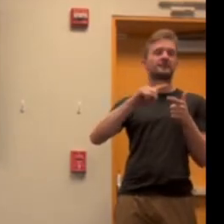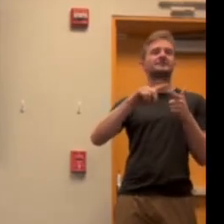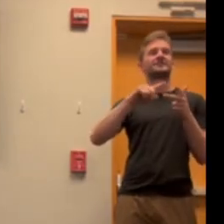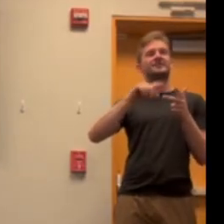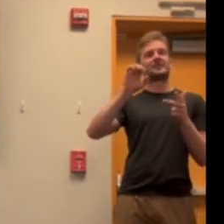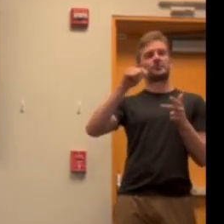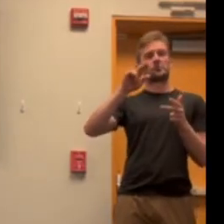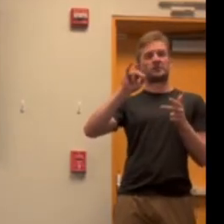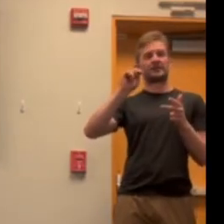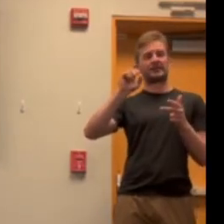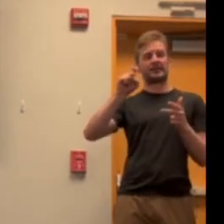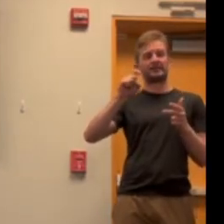to 10 points of each other.